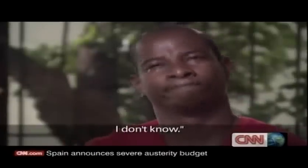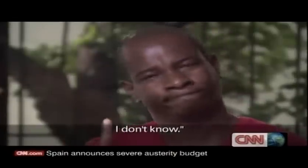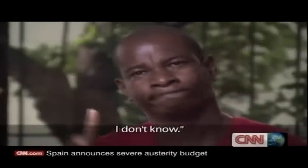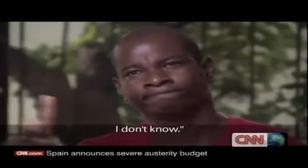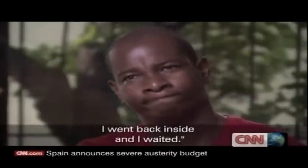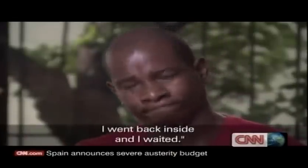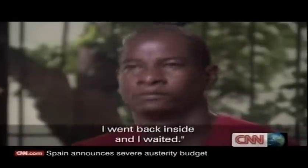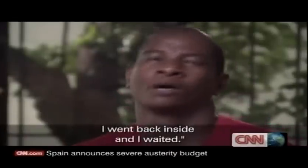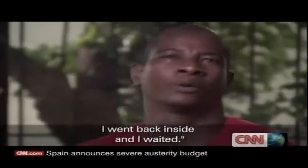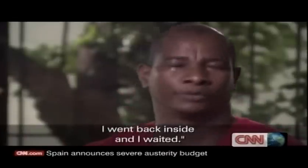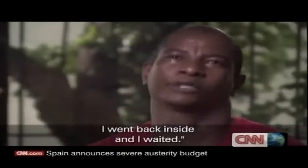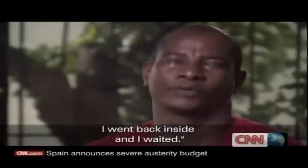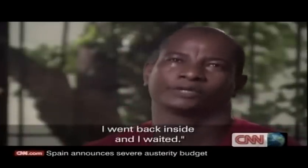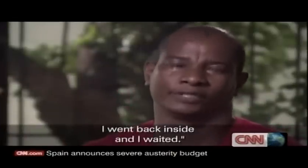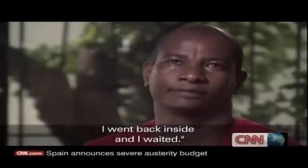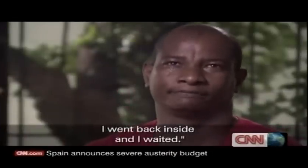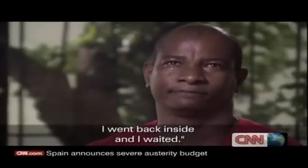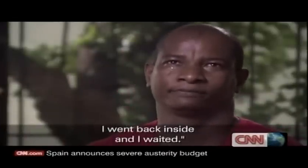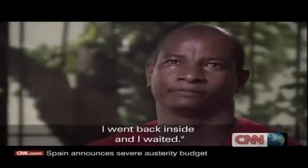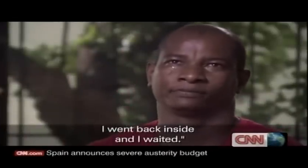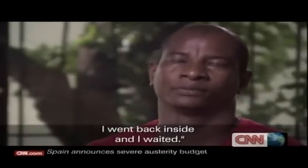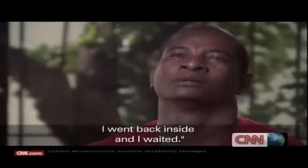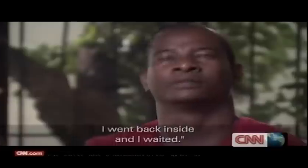know. I went back inside and I waited.